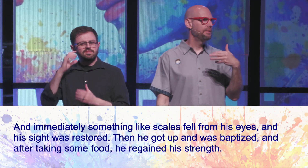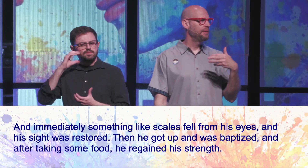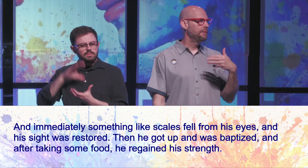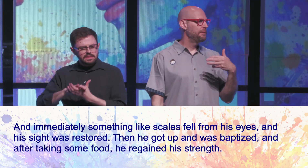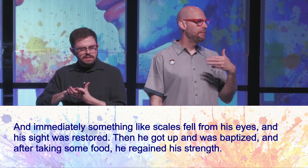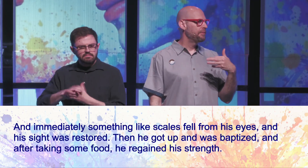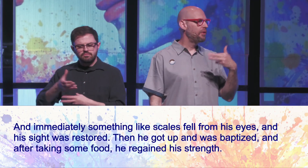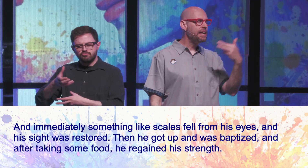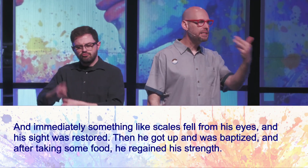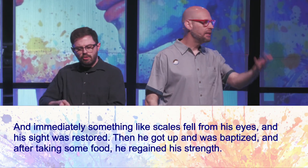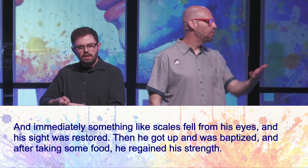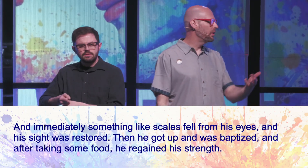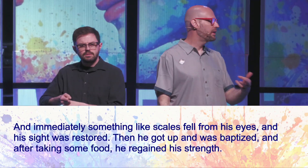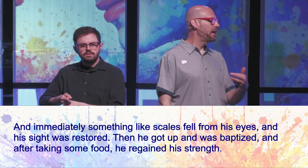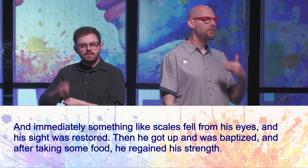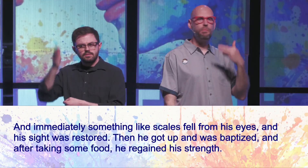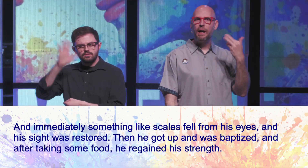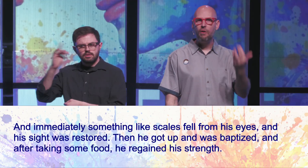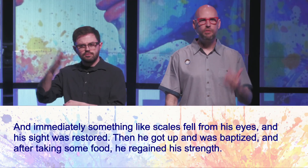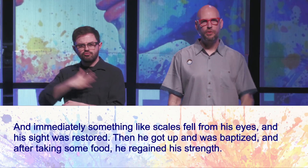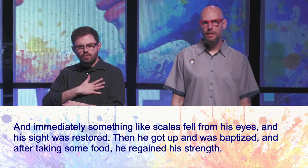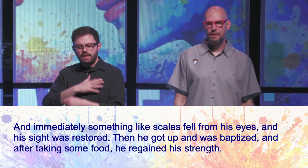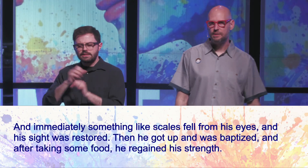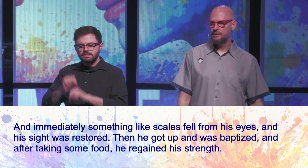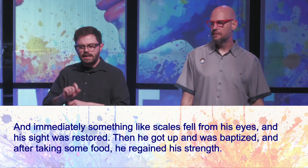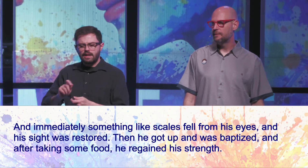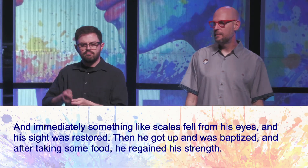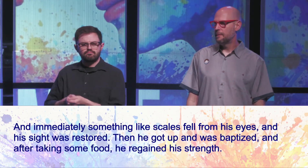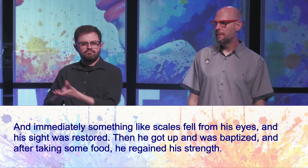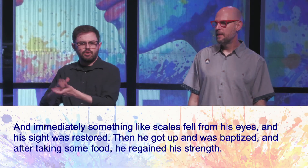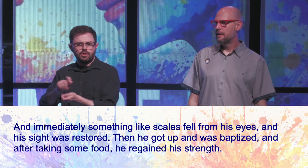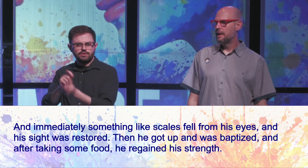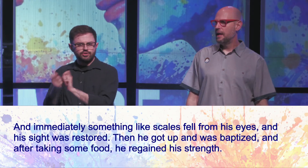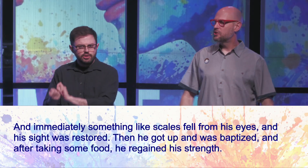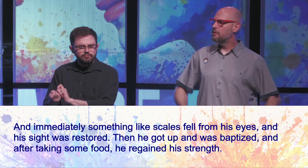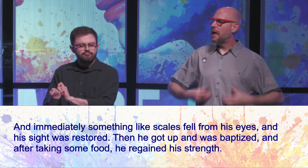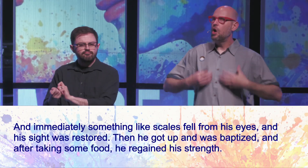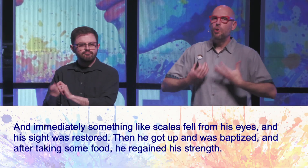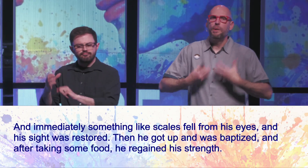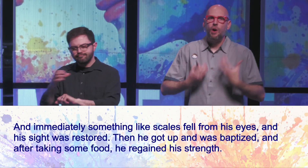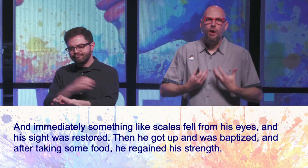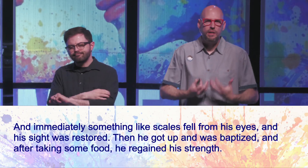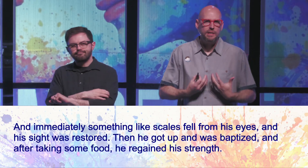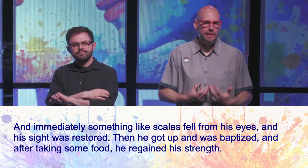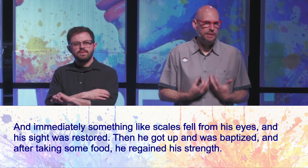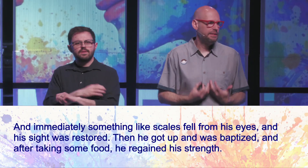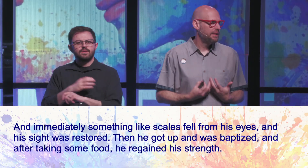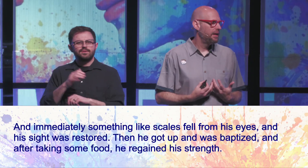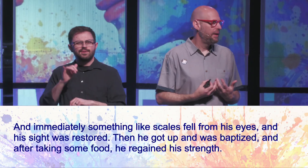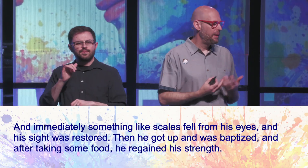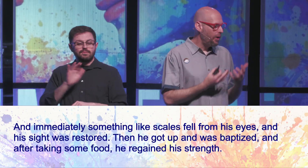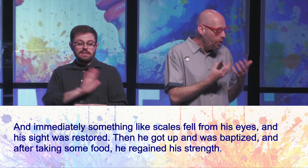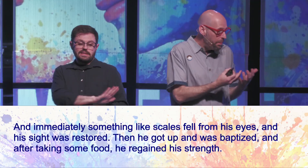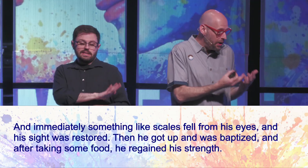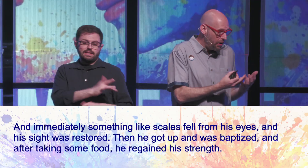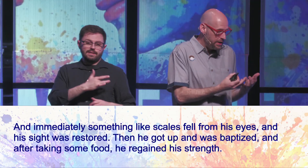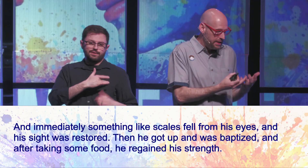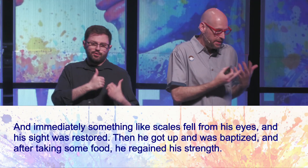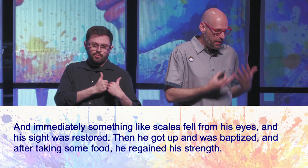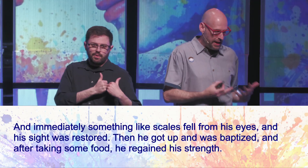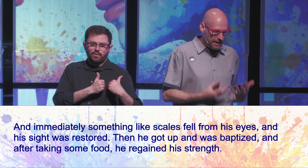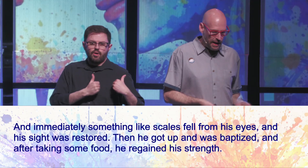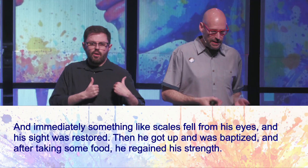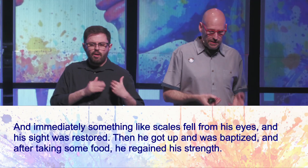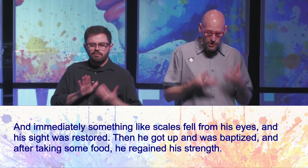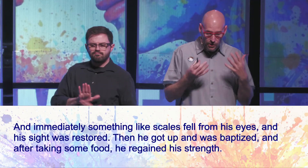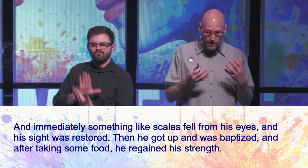change. Grace can work and do powerful things. And so that open-heartedness